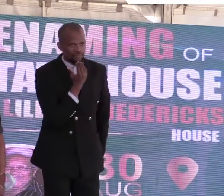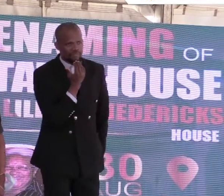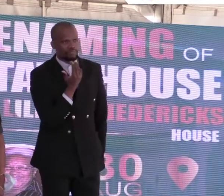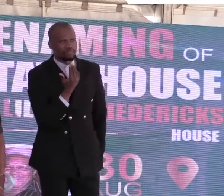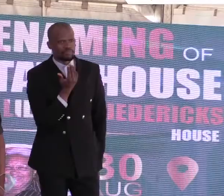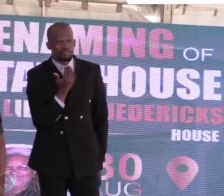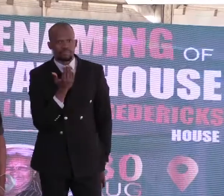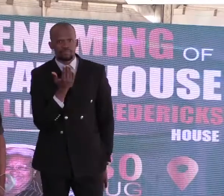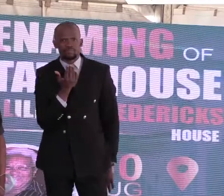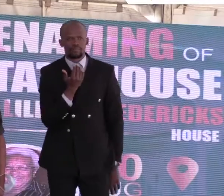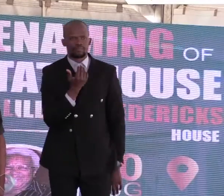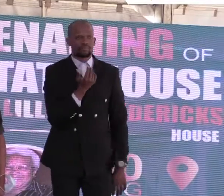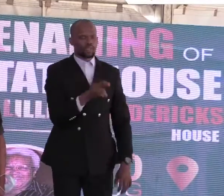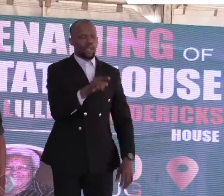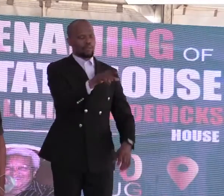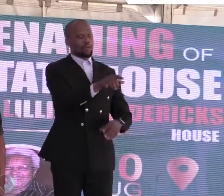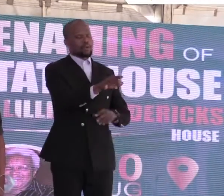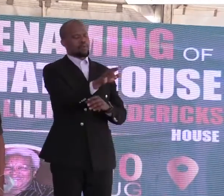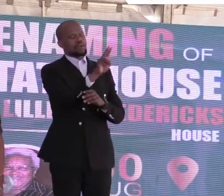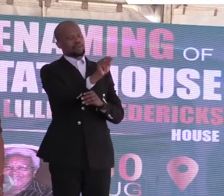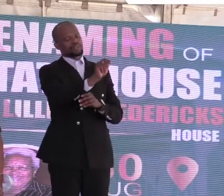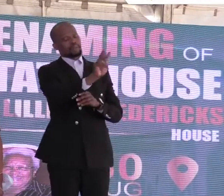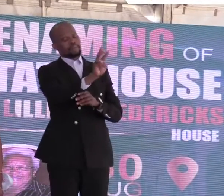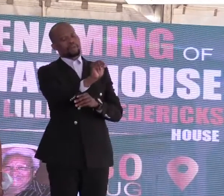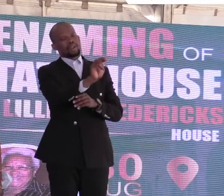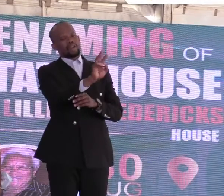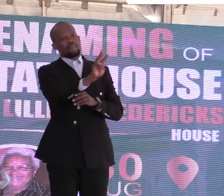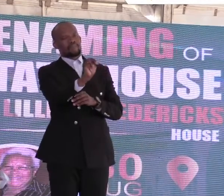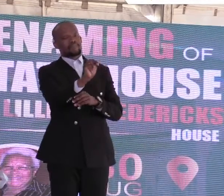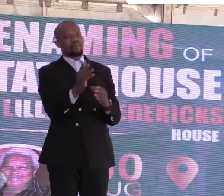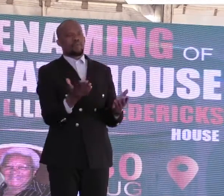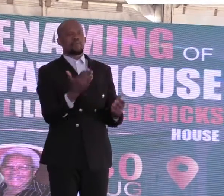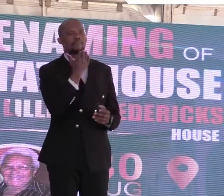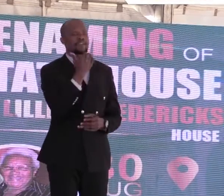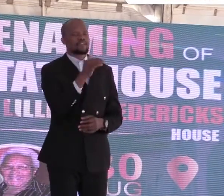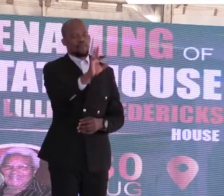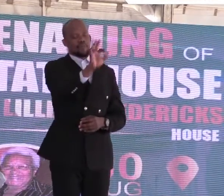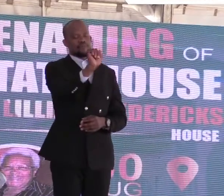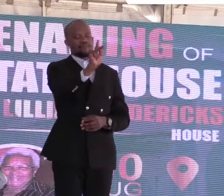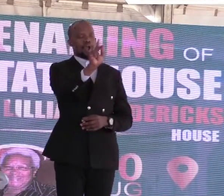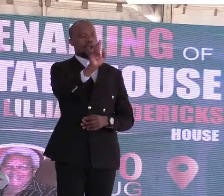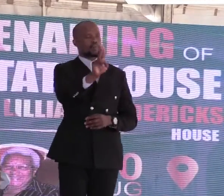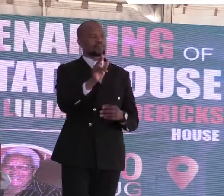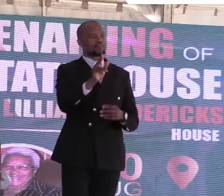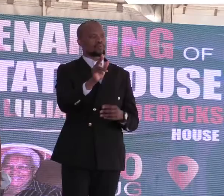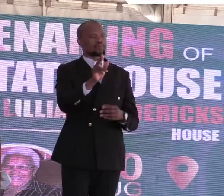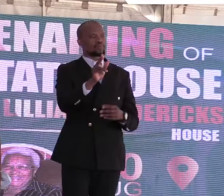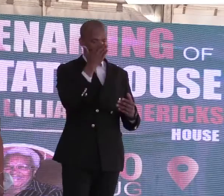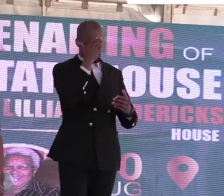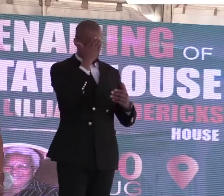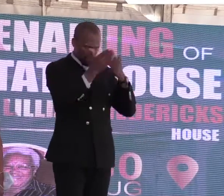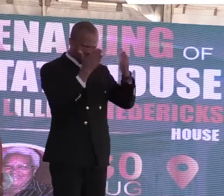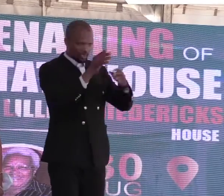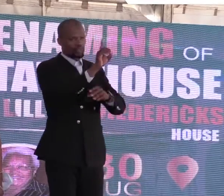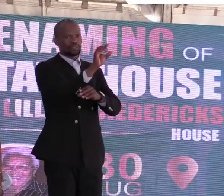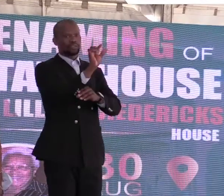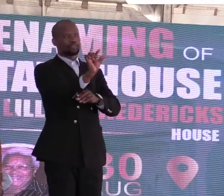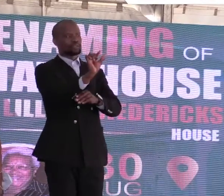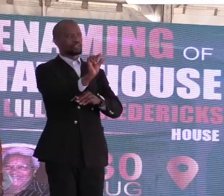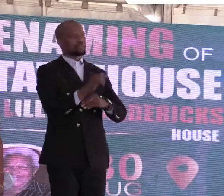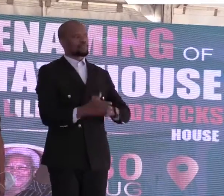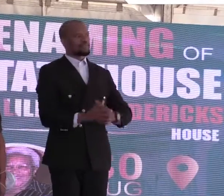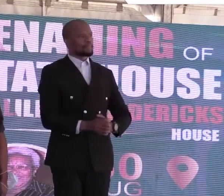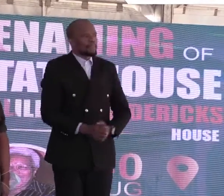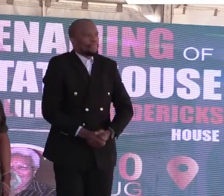Osihlalo in the Nelson Mandela Metro Comrade Ufako. Greetings to ODG and